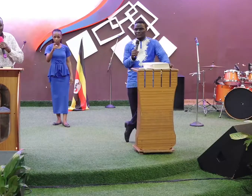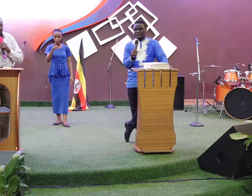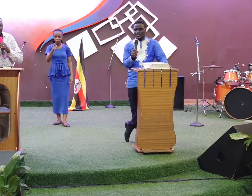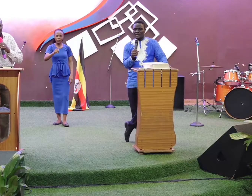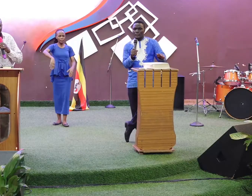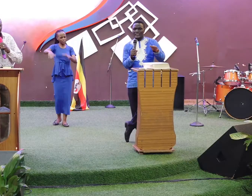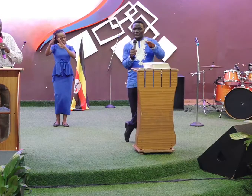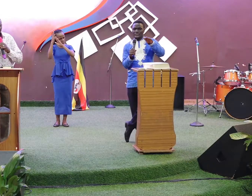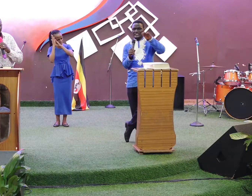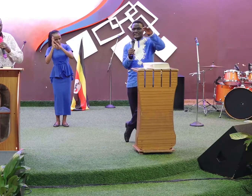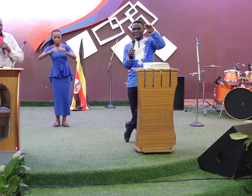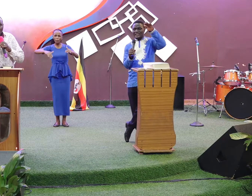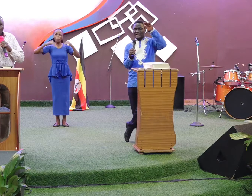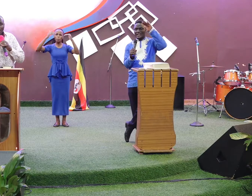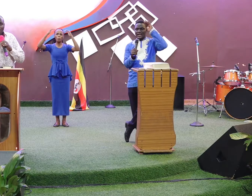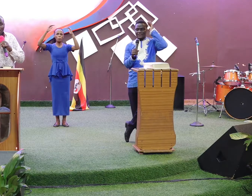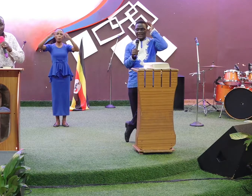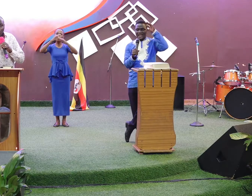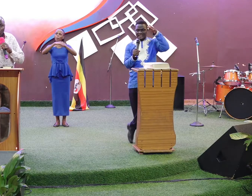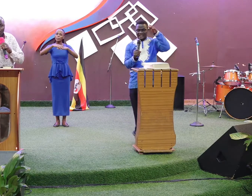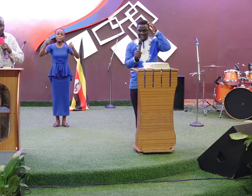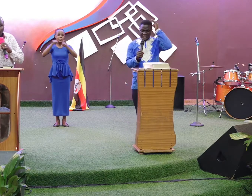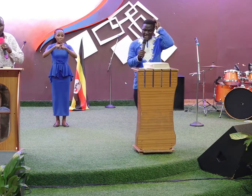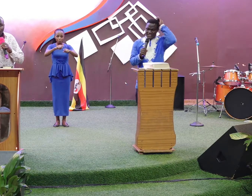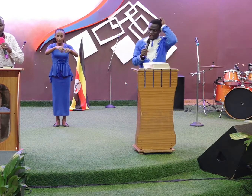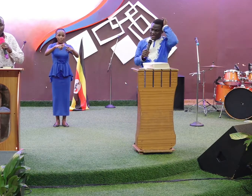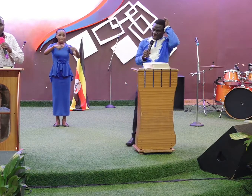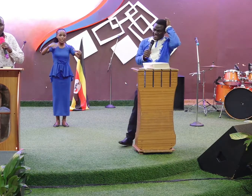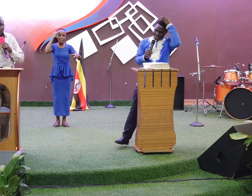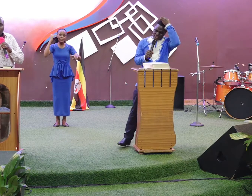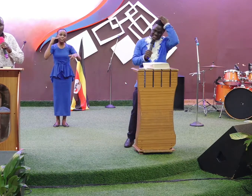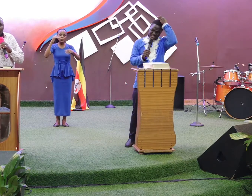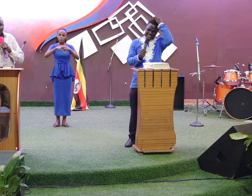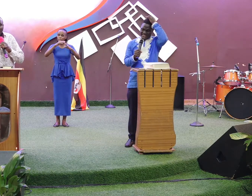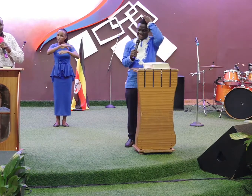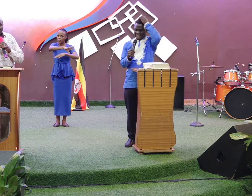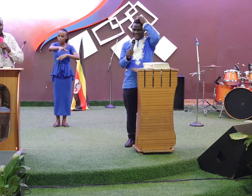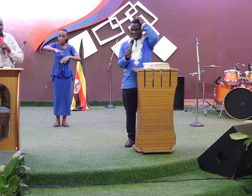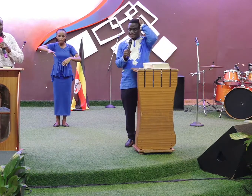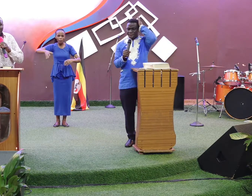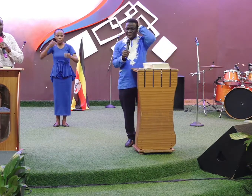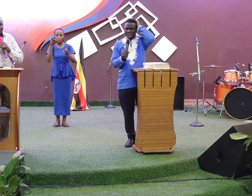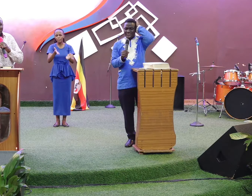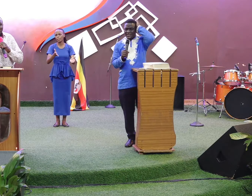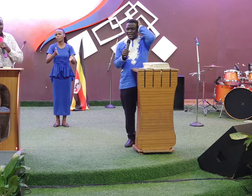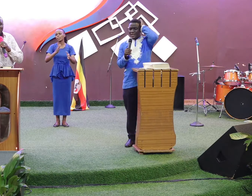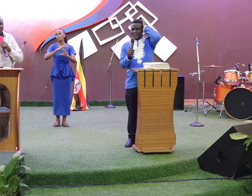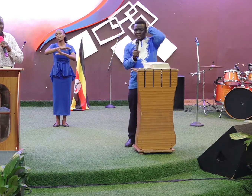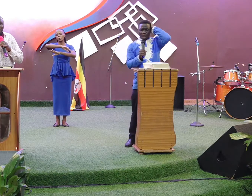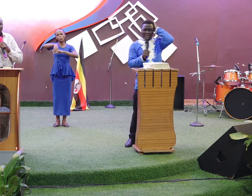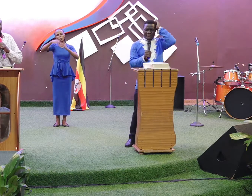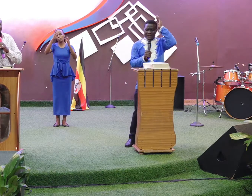tell you. Whether you're sleeping in a flat. And you have titles in this